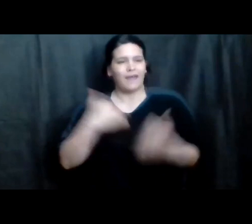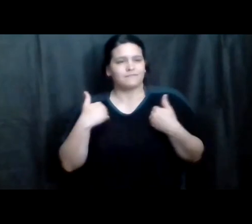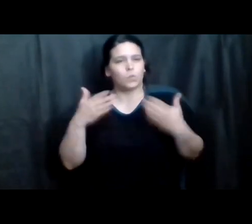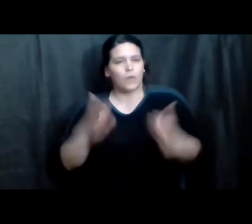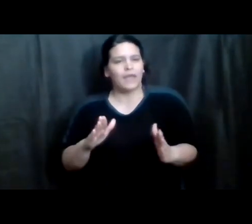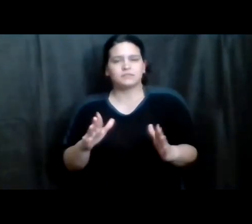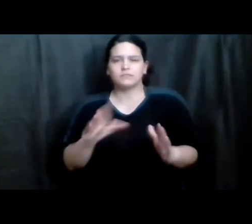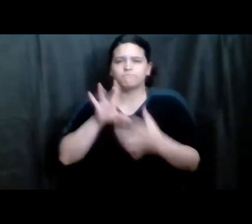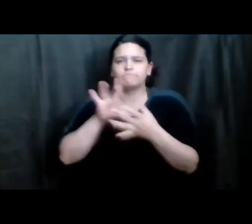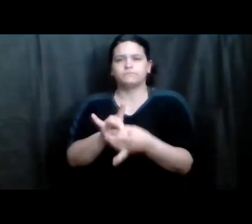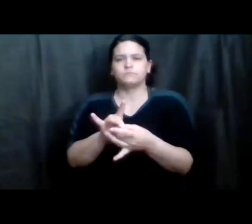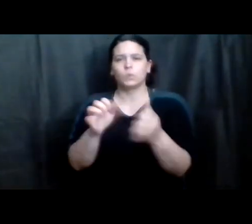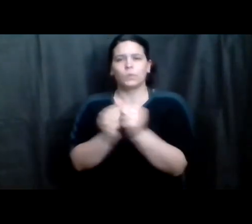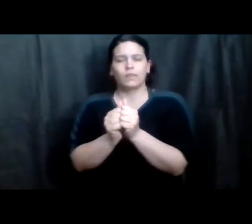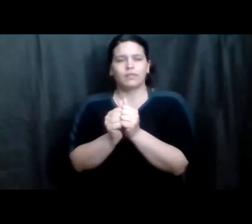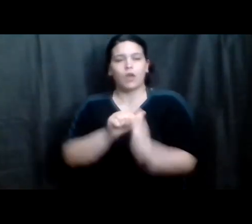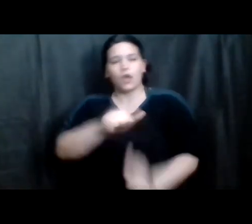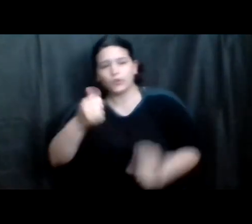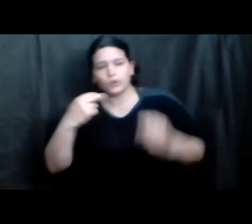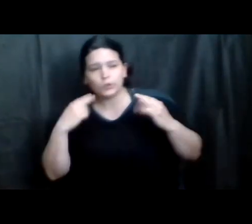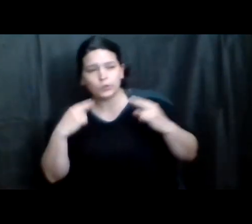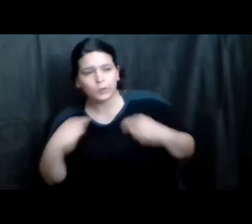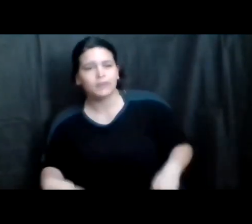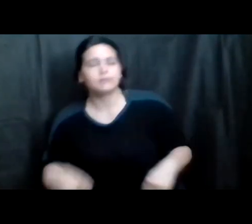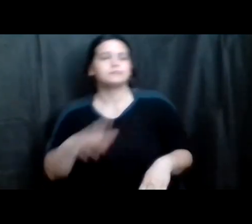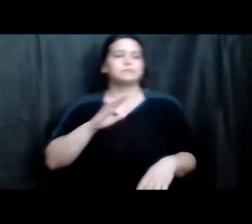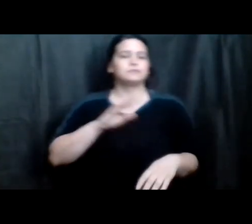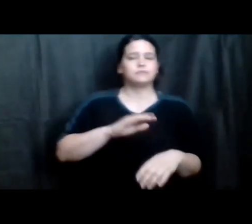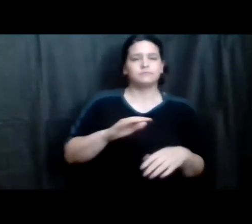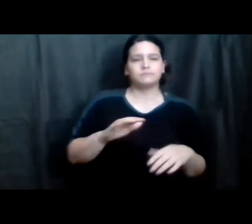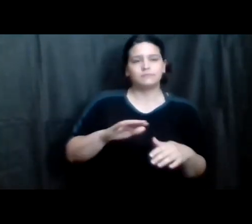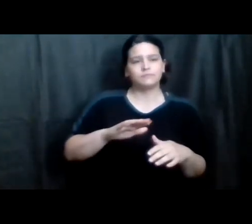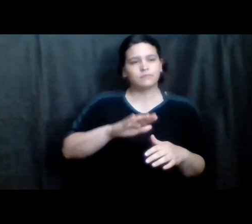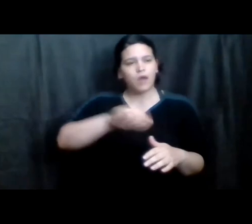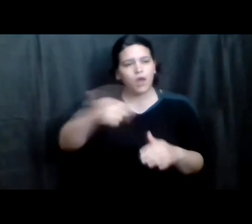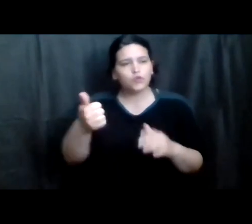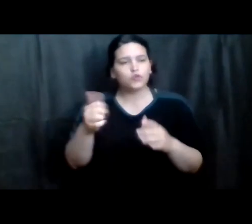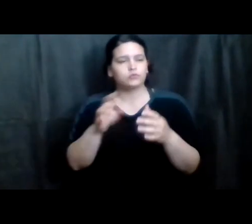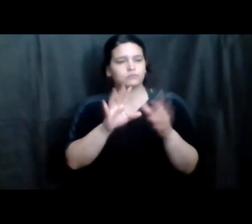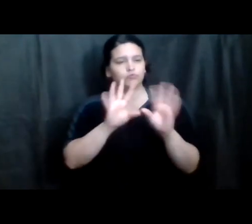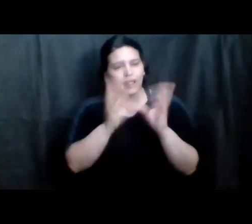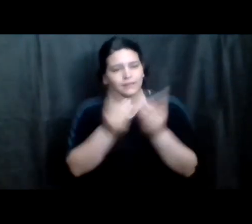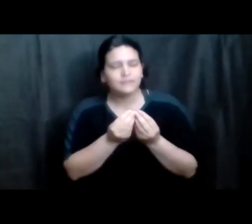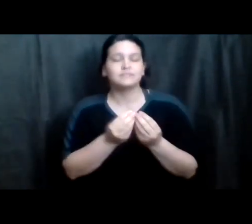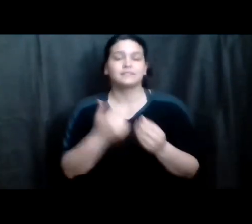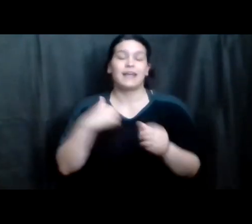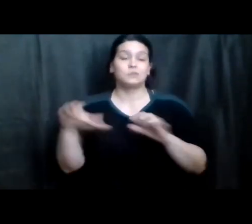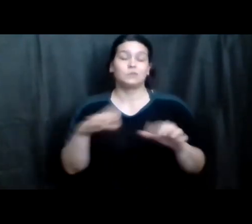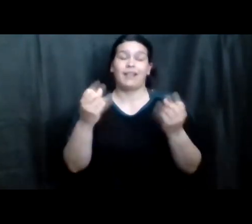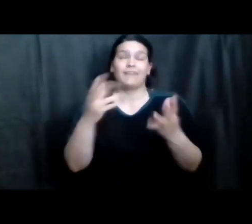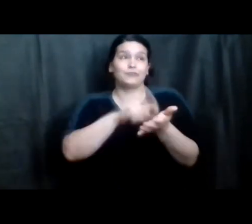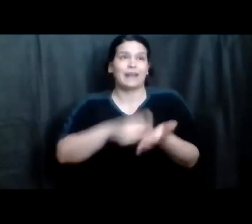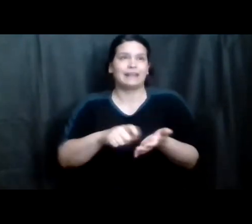And so I'm just gonna start with, I do a lot of writing with my work with, and to back up a little bit,